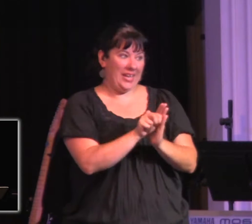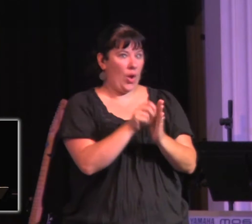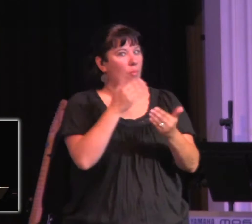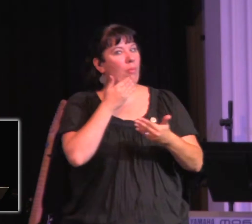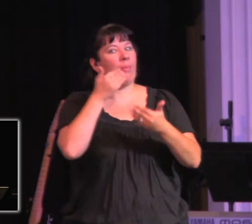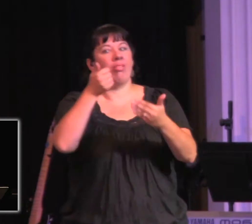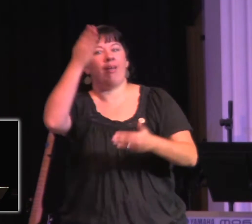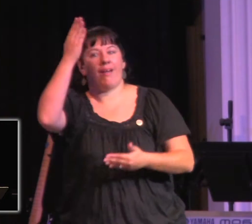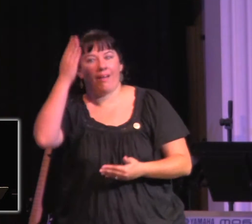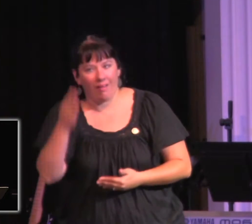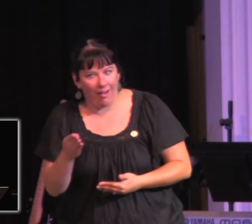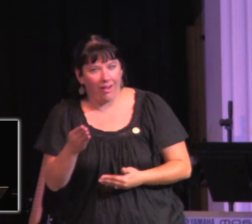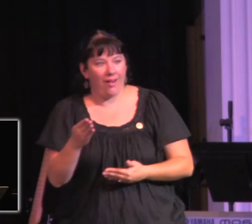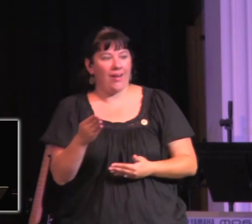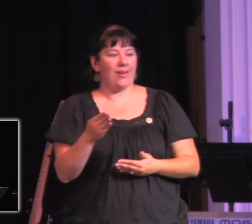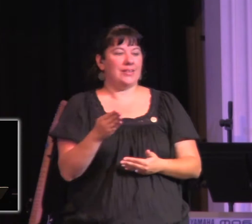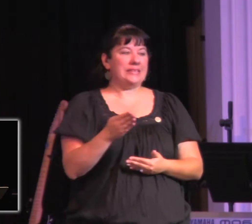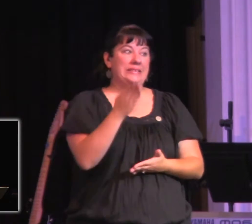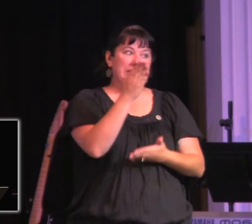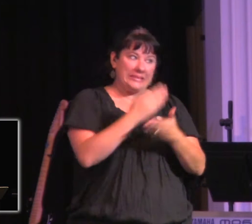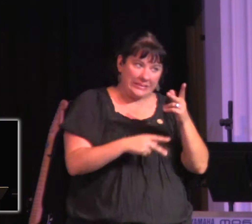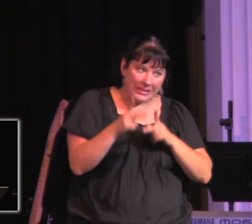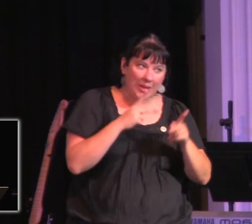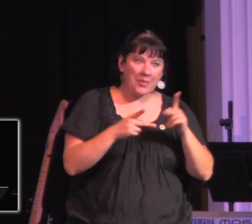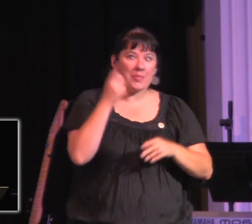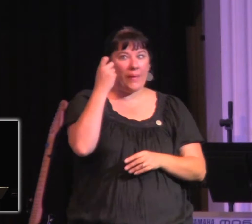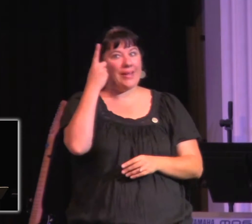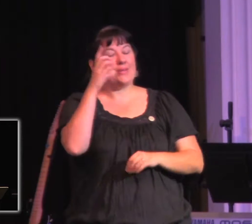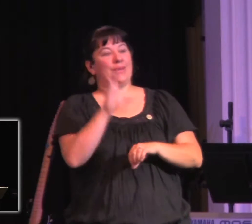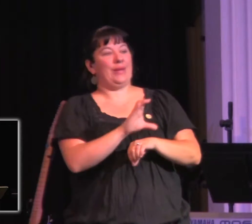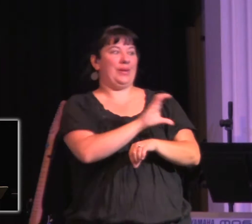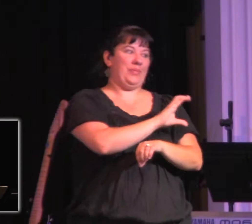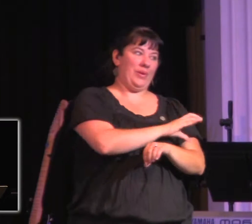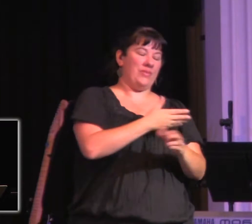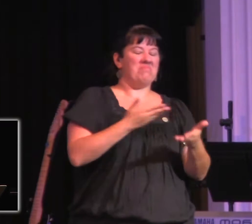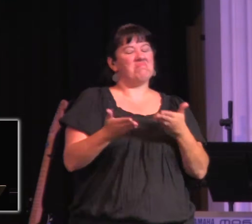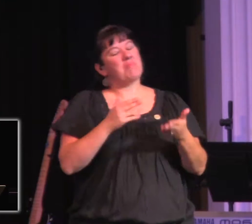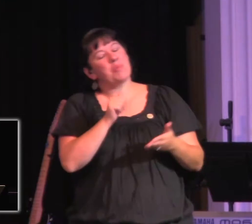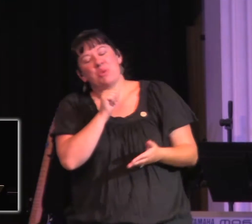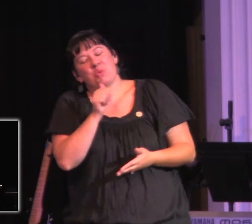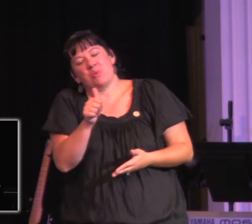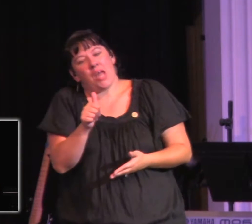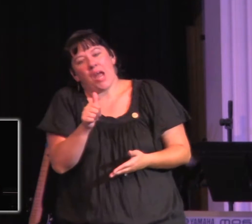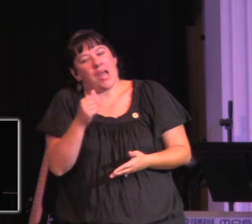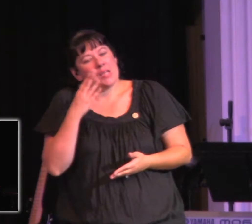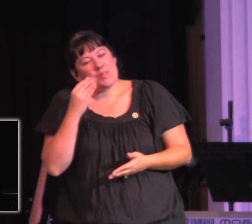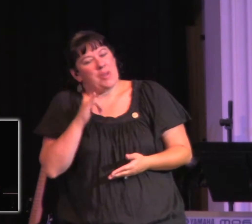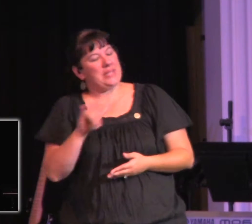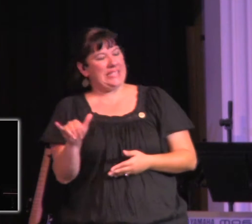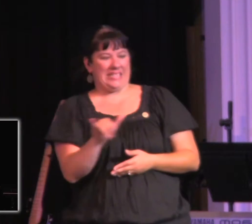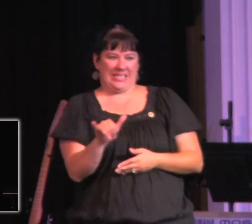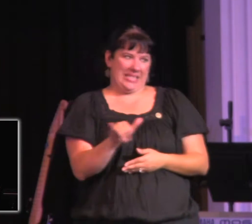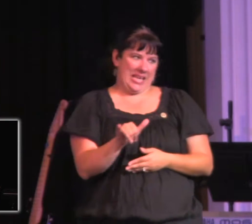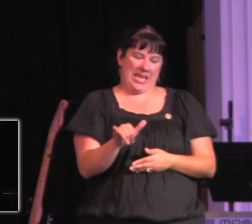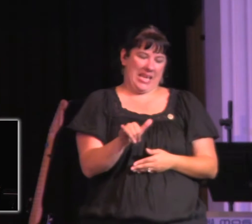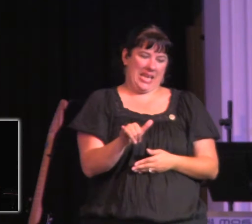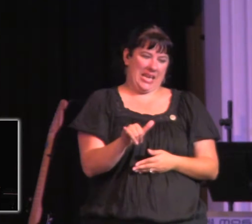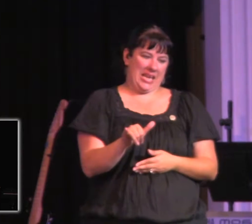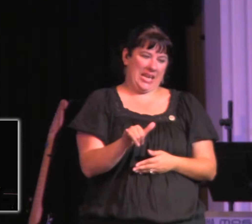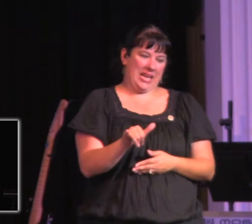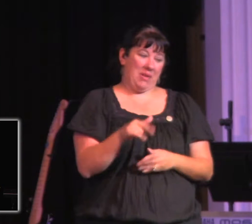computers, right? You may not be experiencing anything tragic or devastating right now, but it's just a matter of